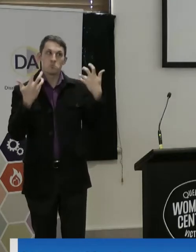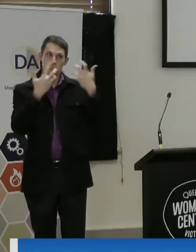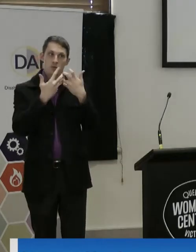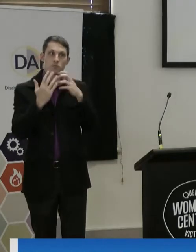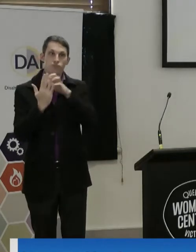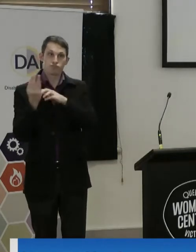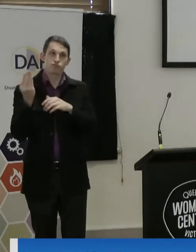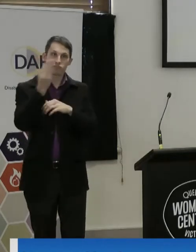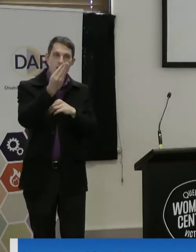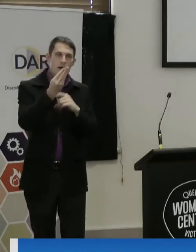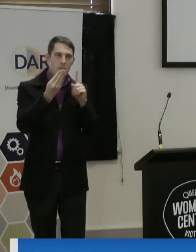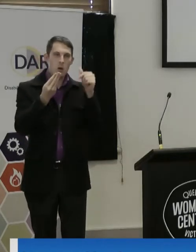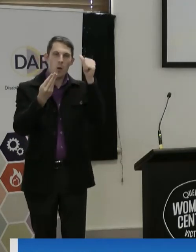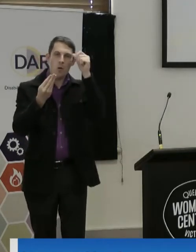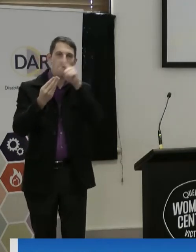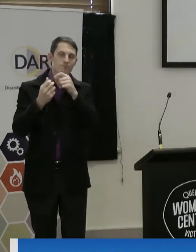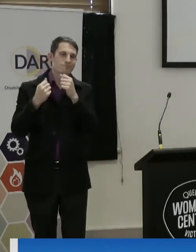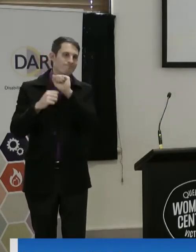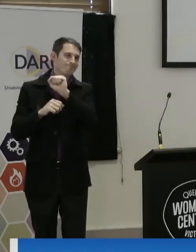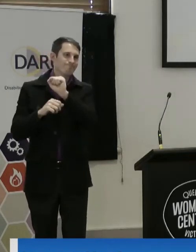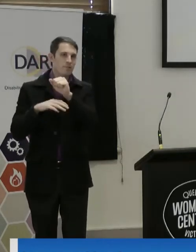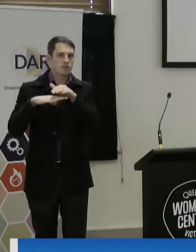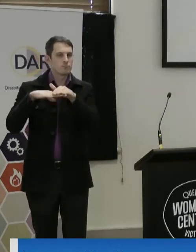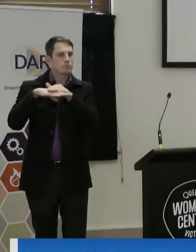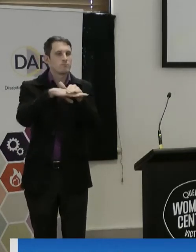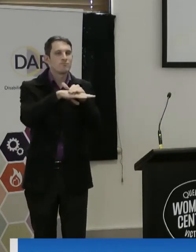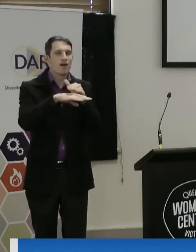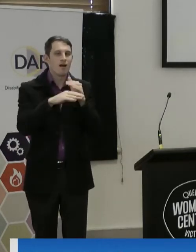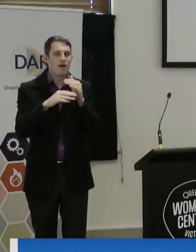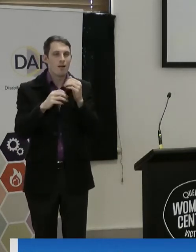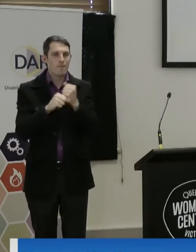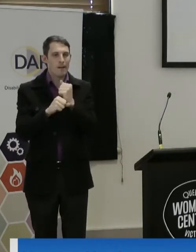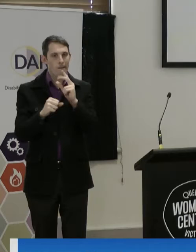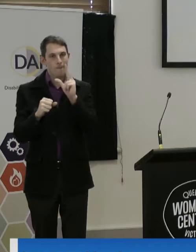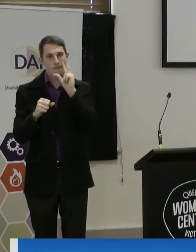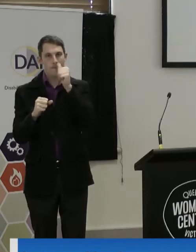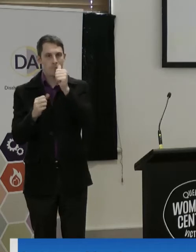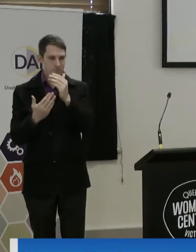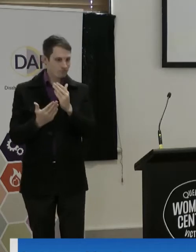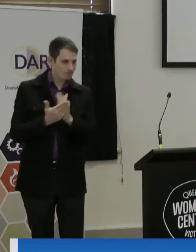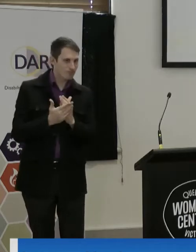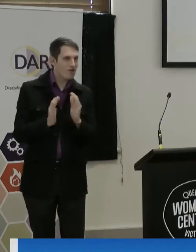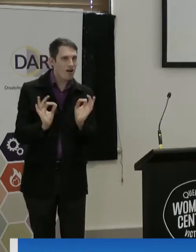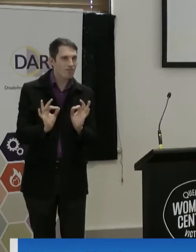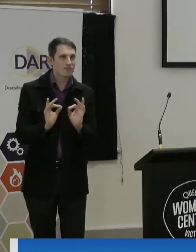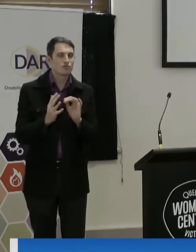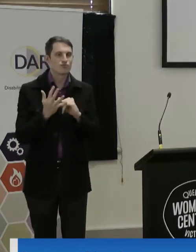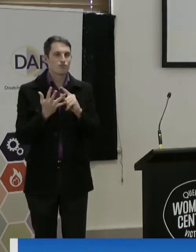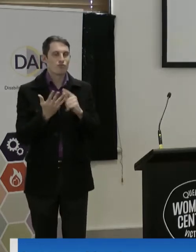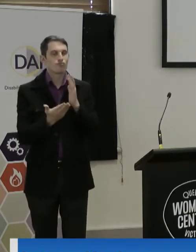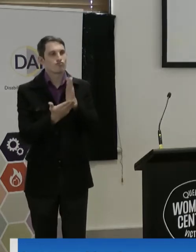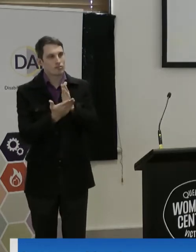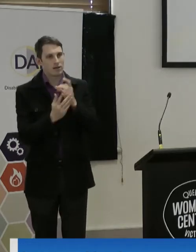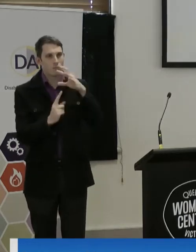we know that they tend to, gloss things up a little bit and make them appear more attractive than they actually are. So it's really, really important that we have